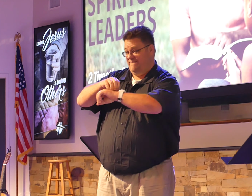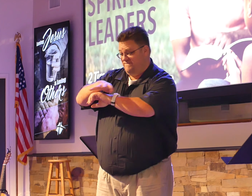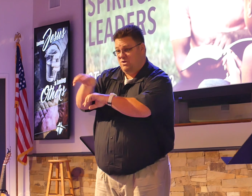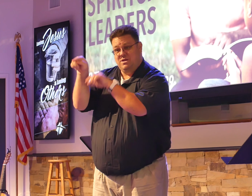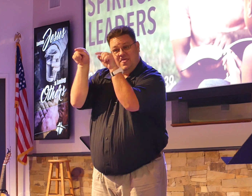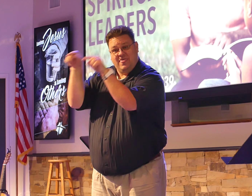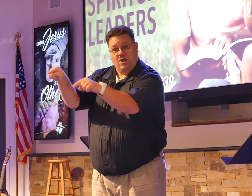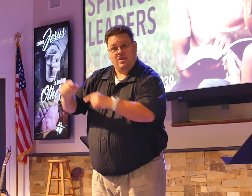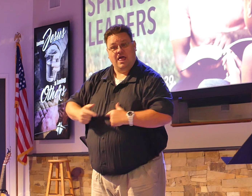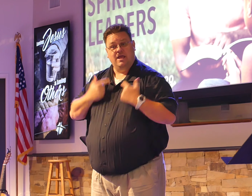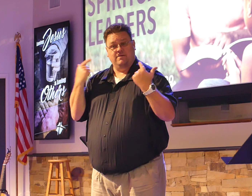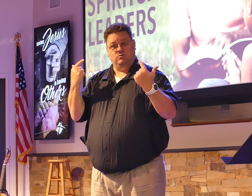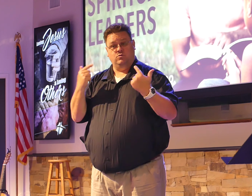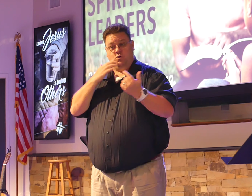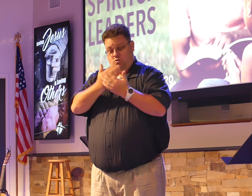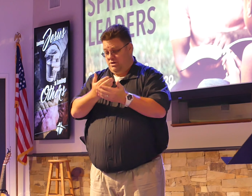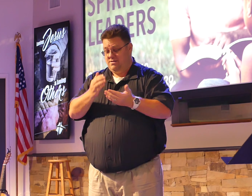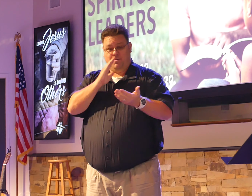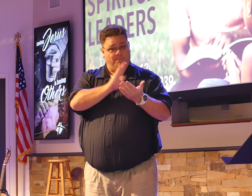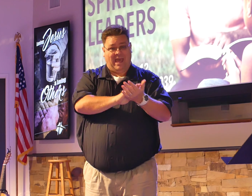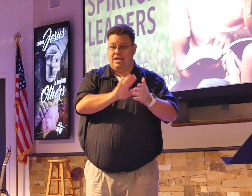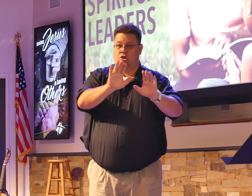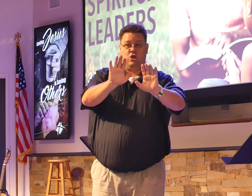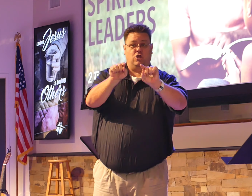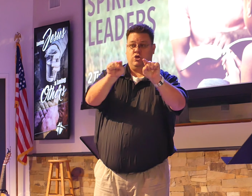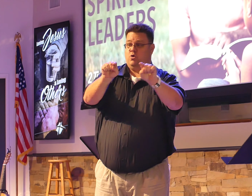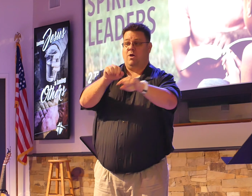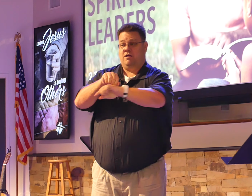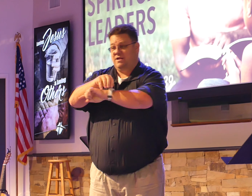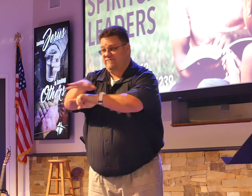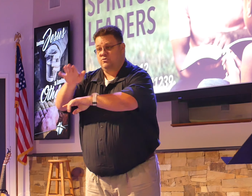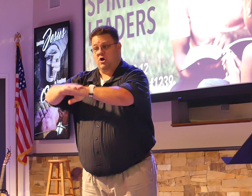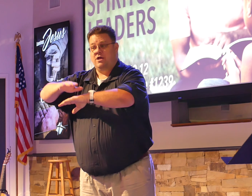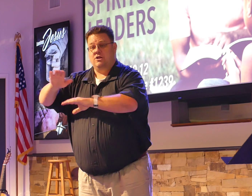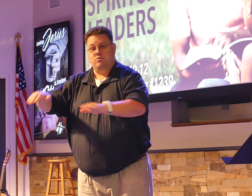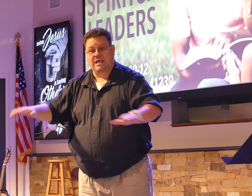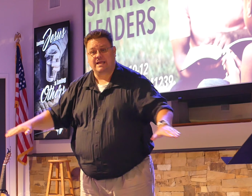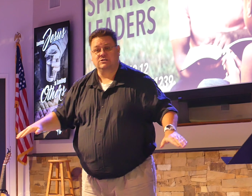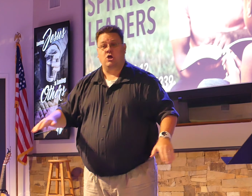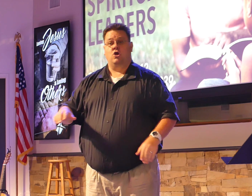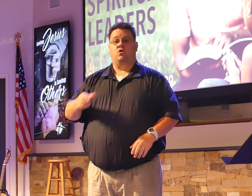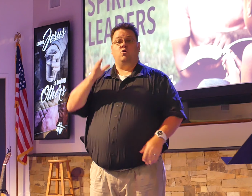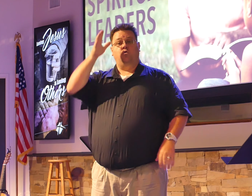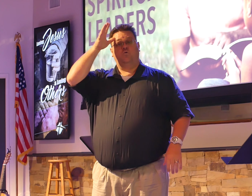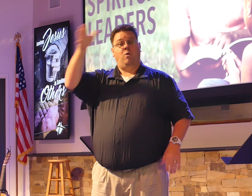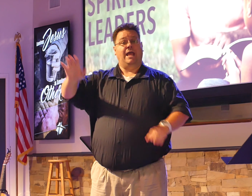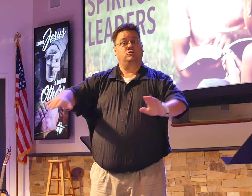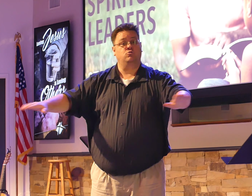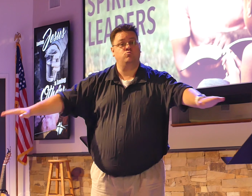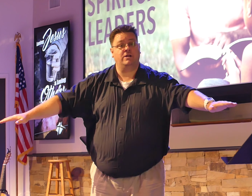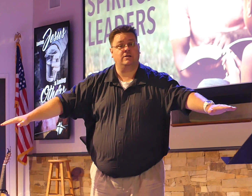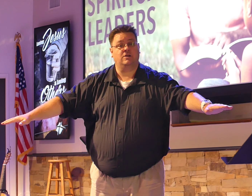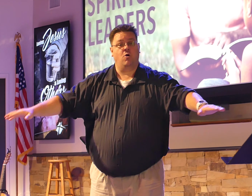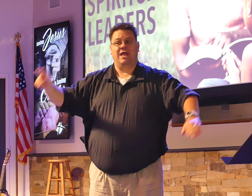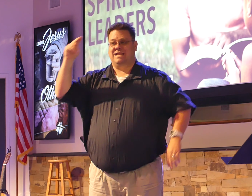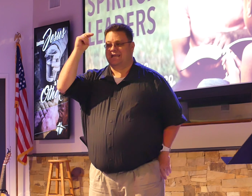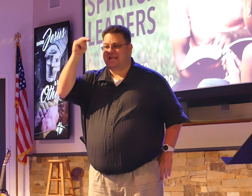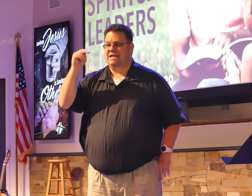your kid's life, whether for good or bad. You are a major influence. If you've got great kids, you're an influence. Maybe you've got nieces or nephews, you're an influence.